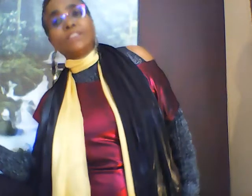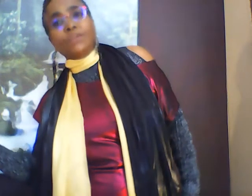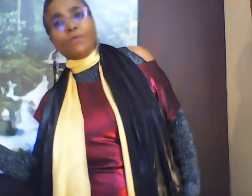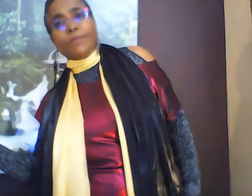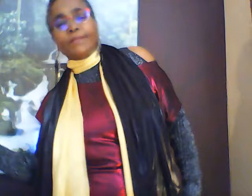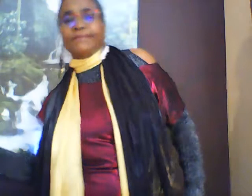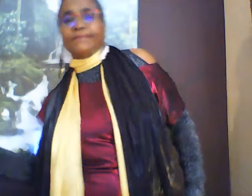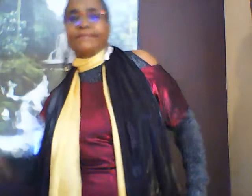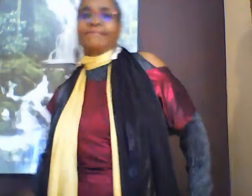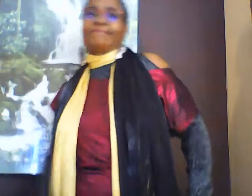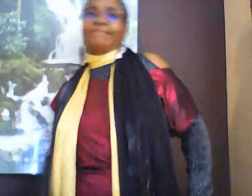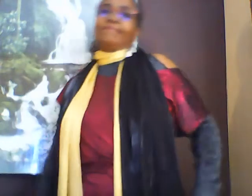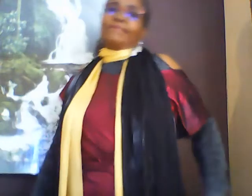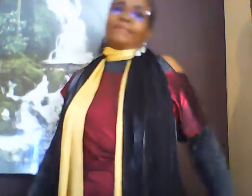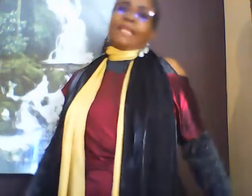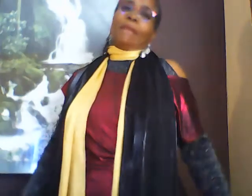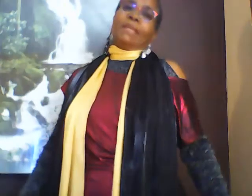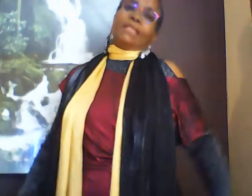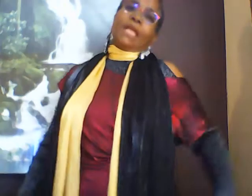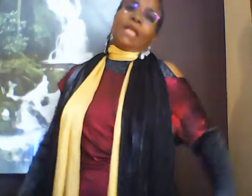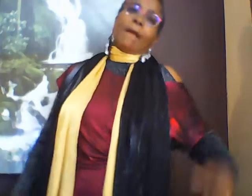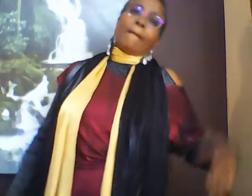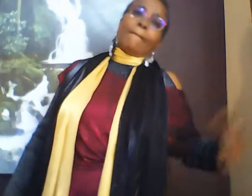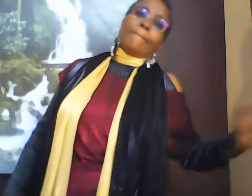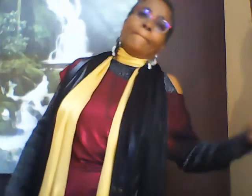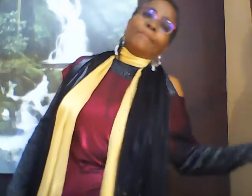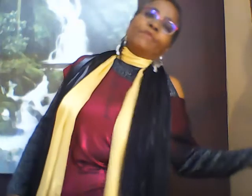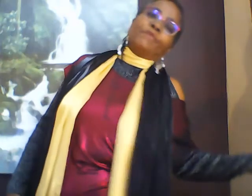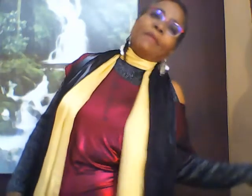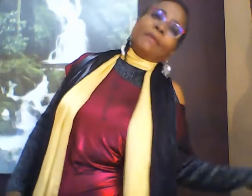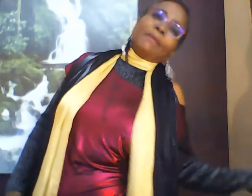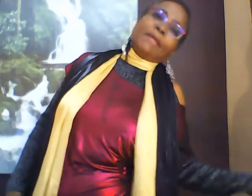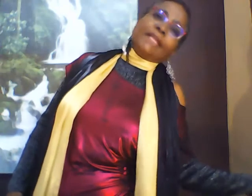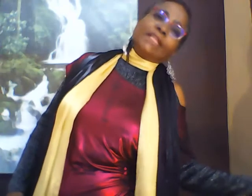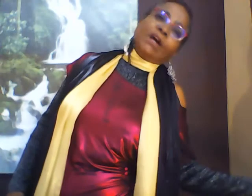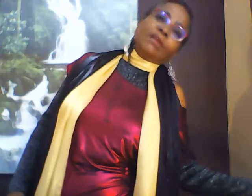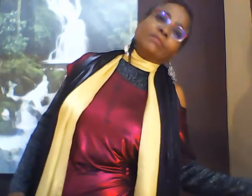coming. I mean, five brain breaking down.